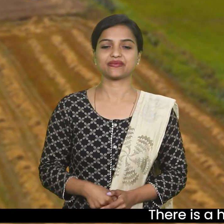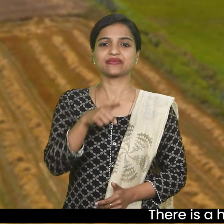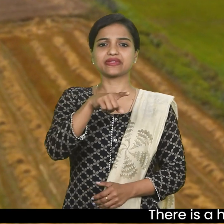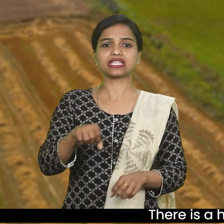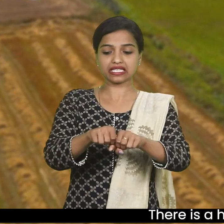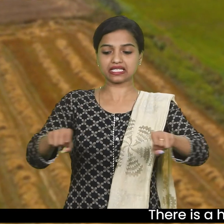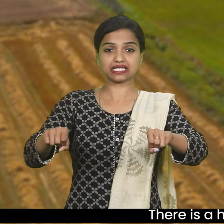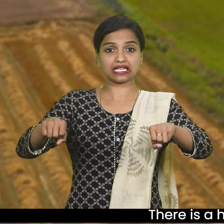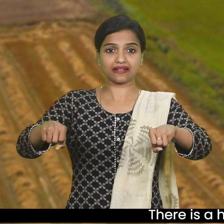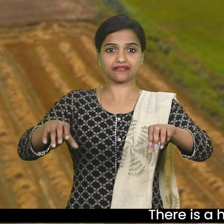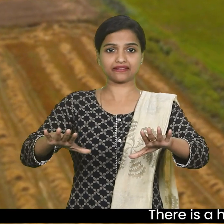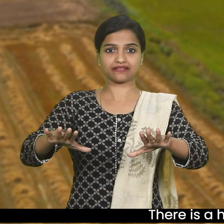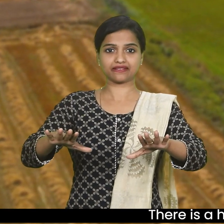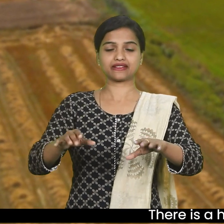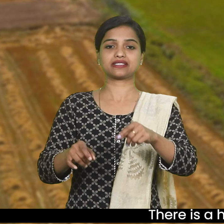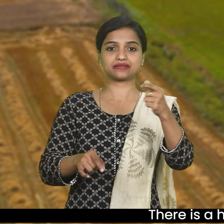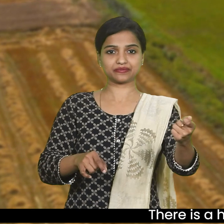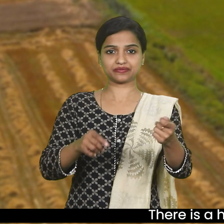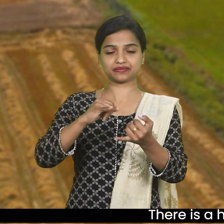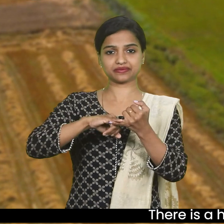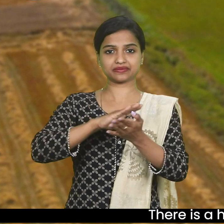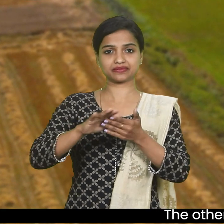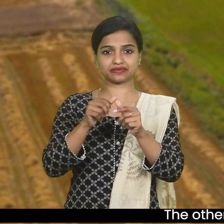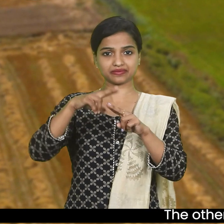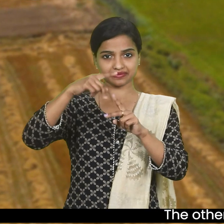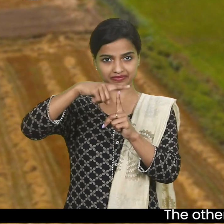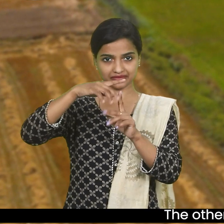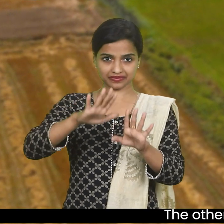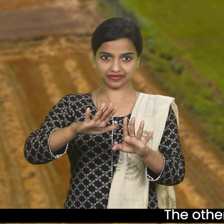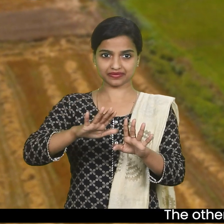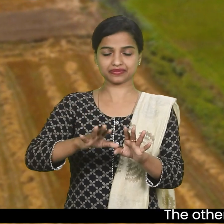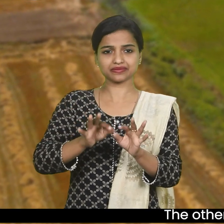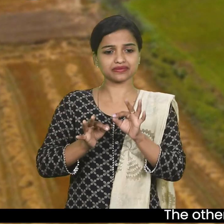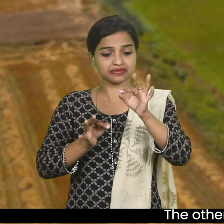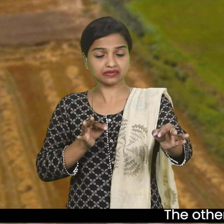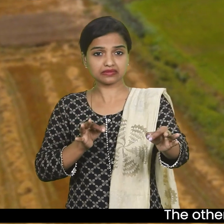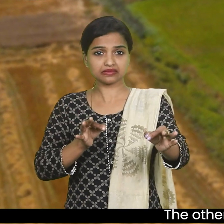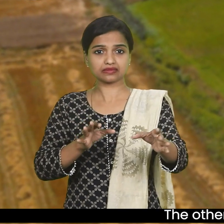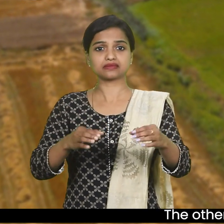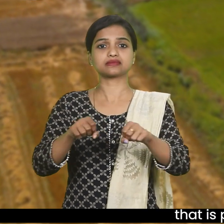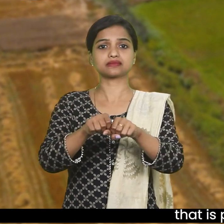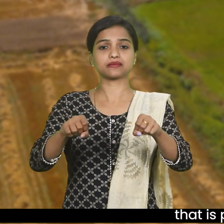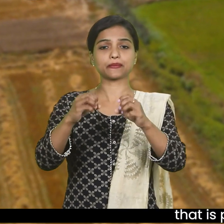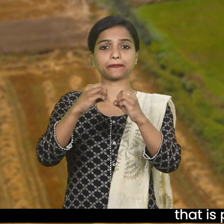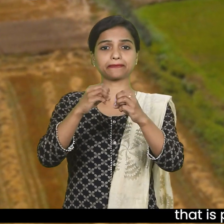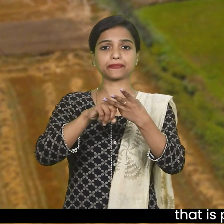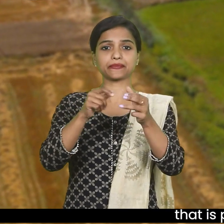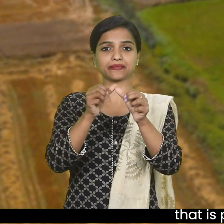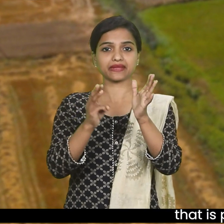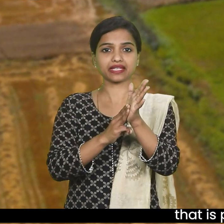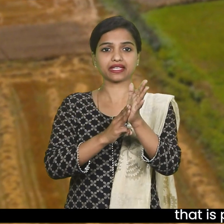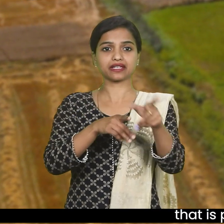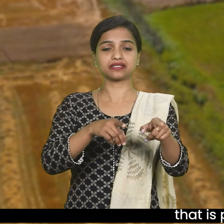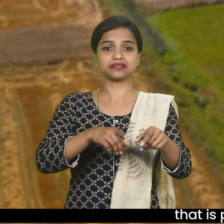There is a handle at the one end of the shaft. The other end is attached to a beam that is placed